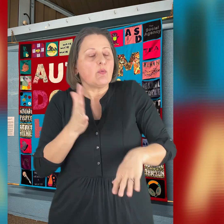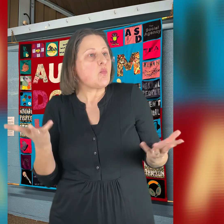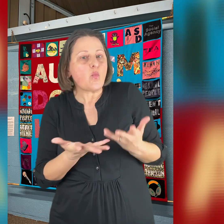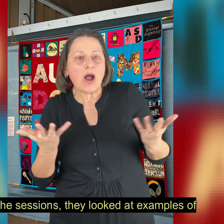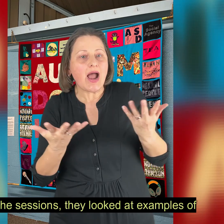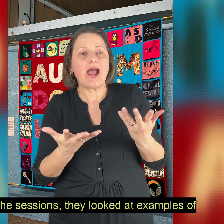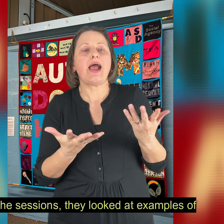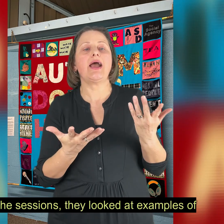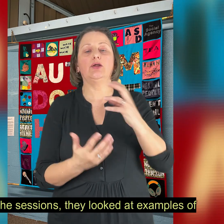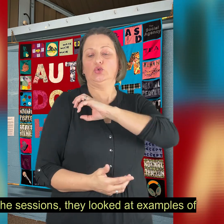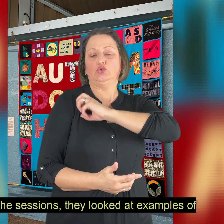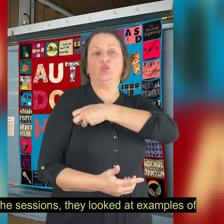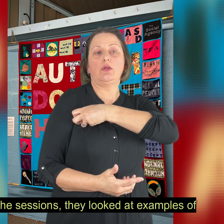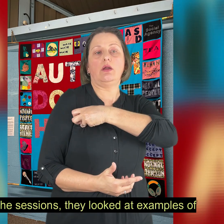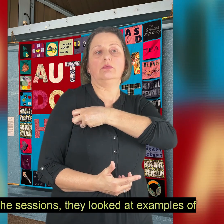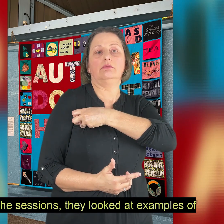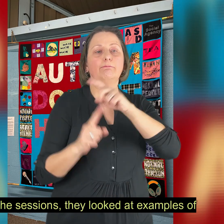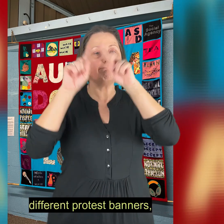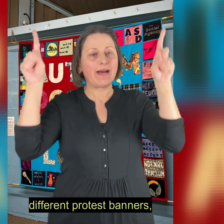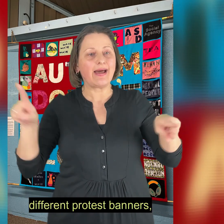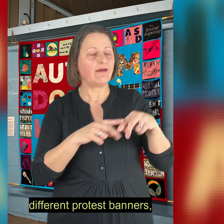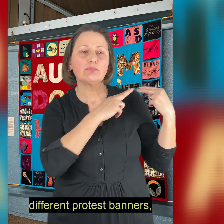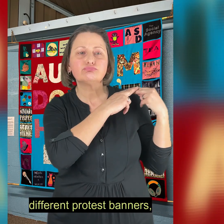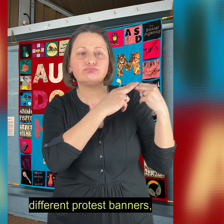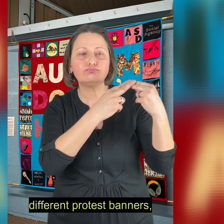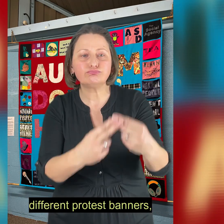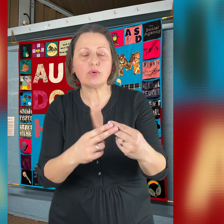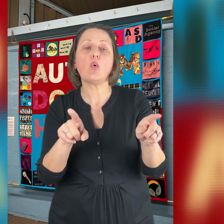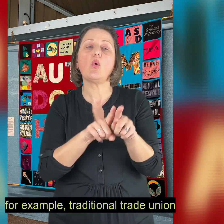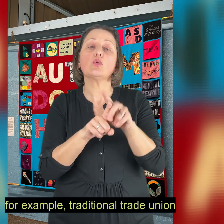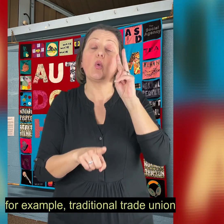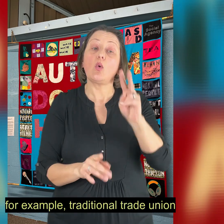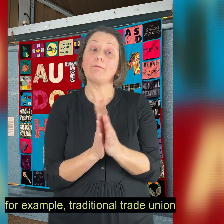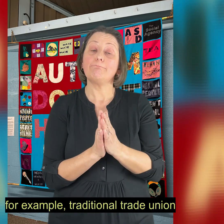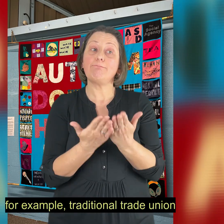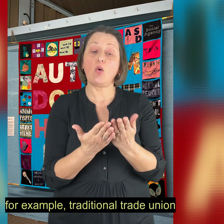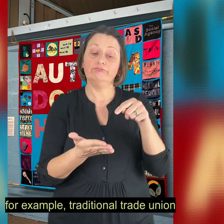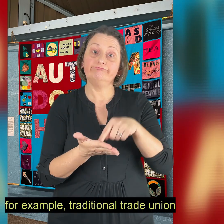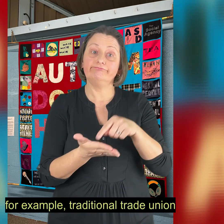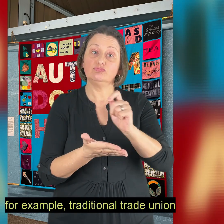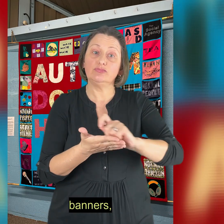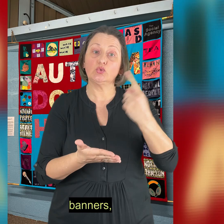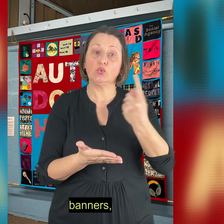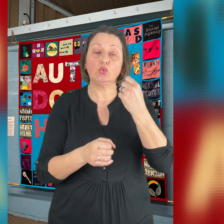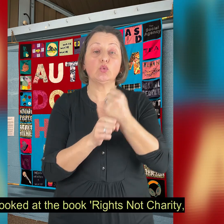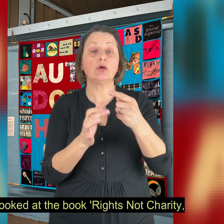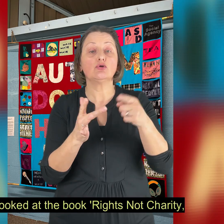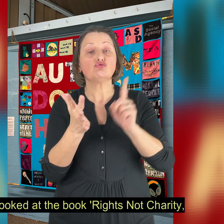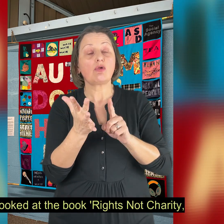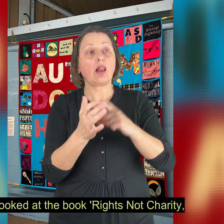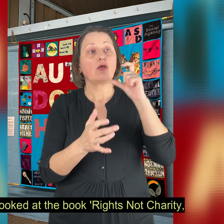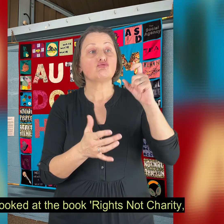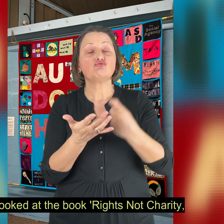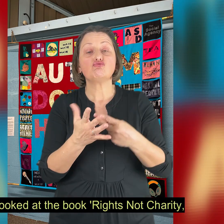sessions. In the sessions, they looked at examples of different protest banners, for example traditional trade union banners, looked